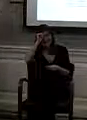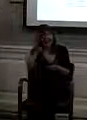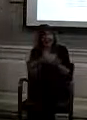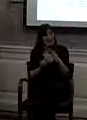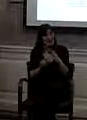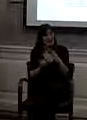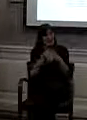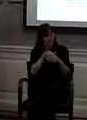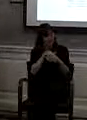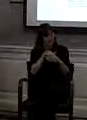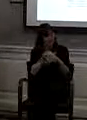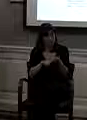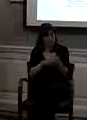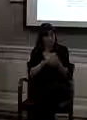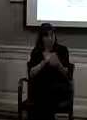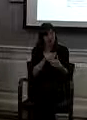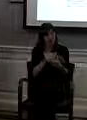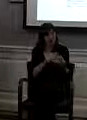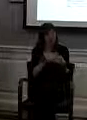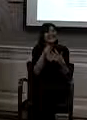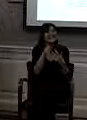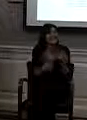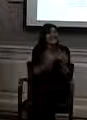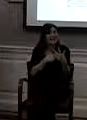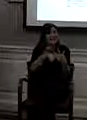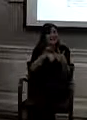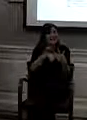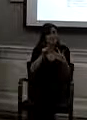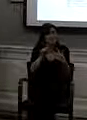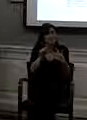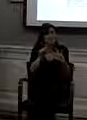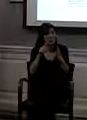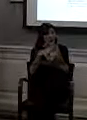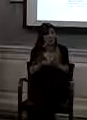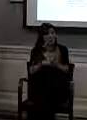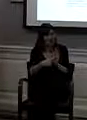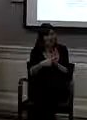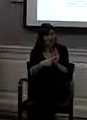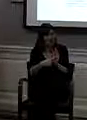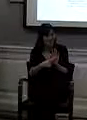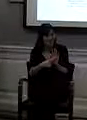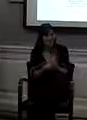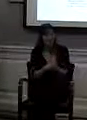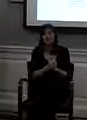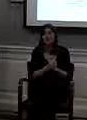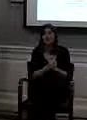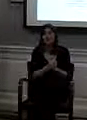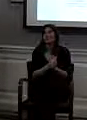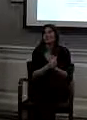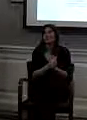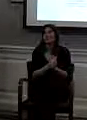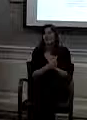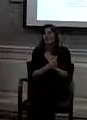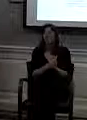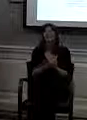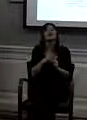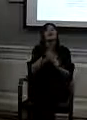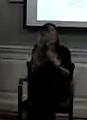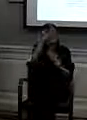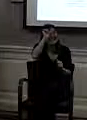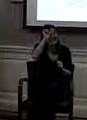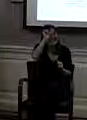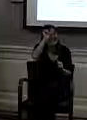each one of these different ideological models. So the first one that I wanted to talk about is called the Indian Institute of Human